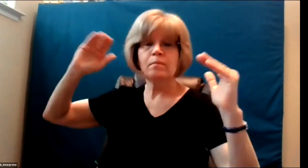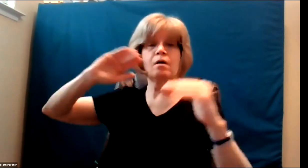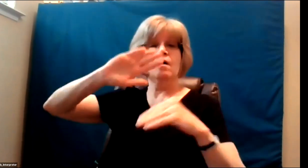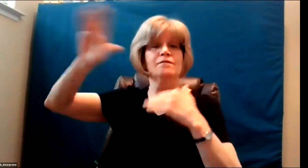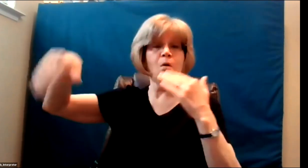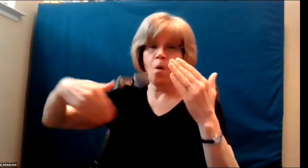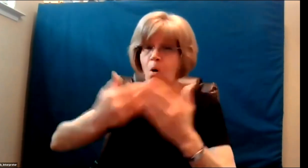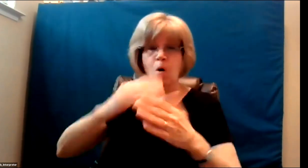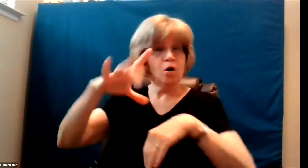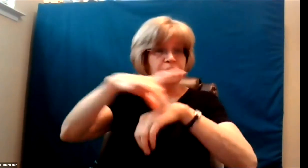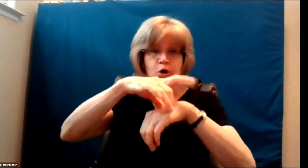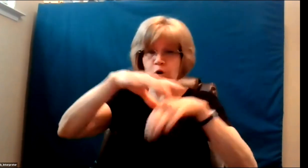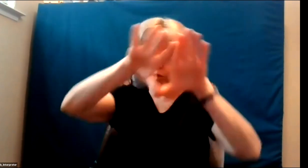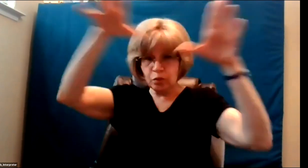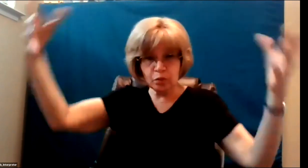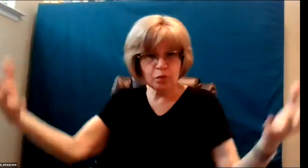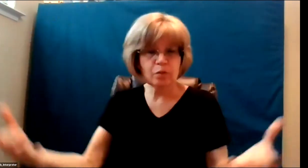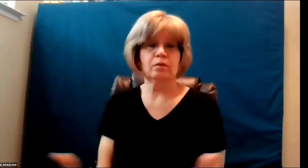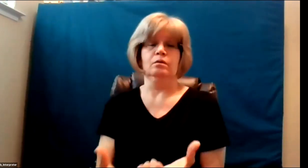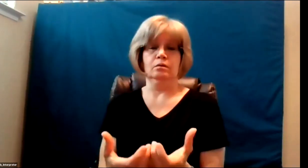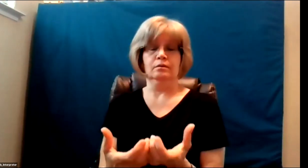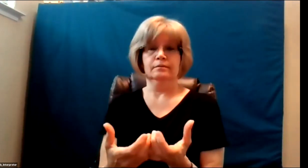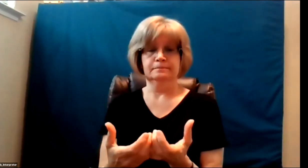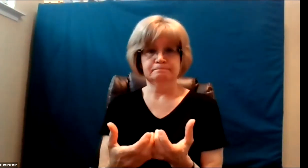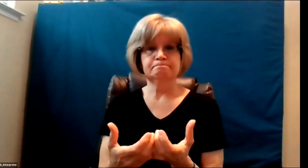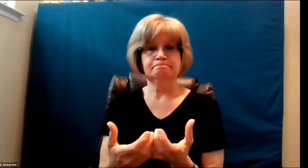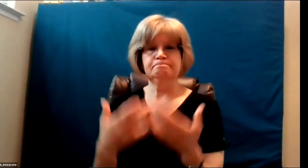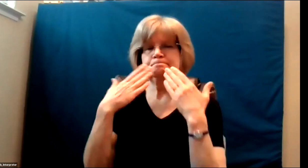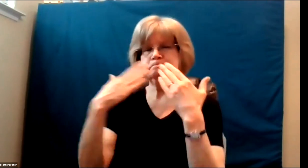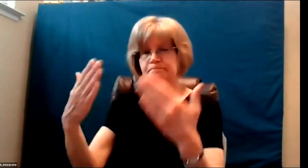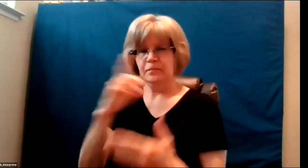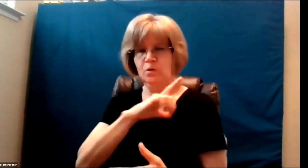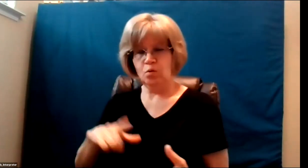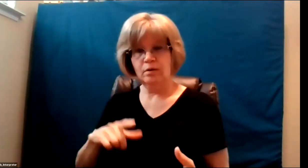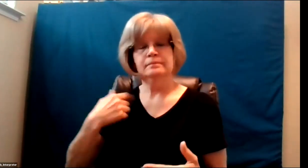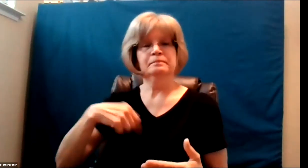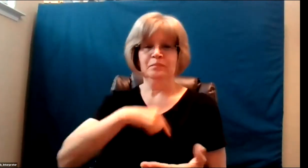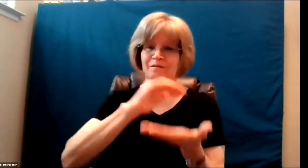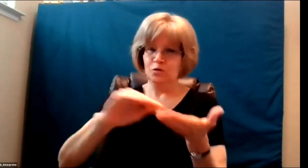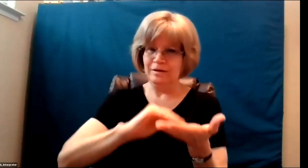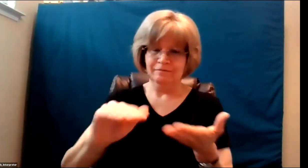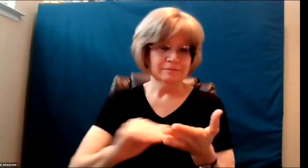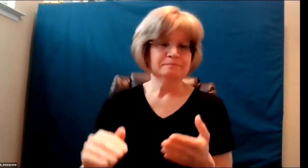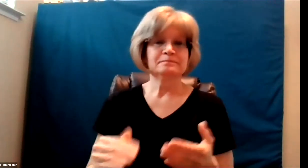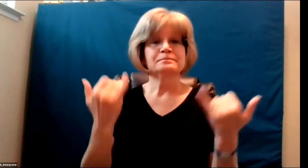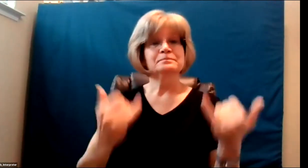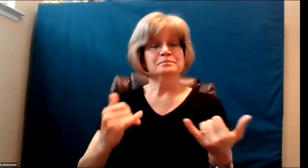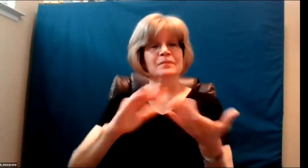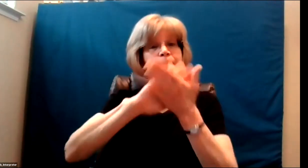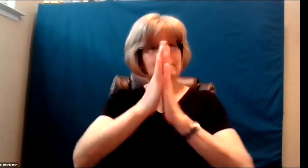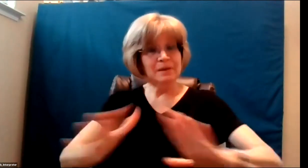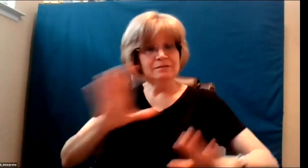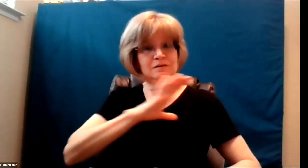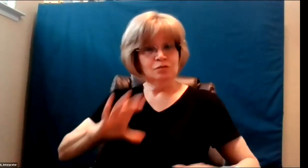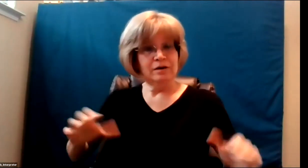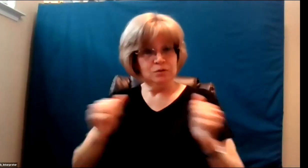the ends of the earth and of the farthest seas. At this time, let us share the peace of Christ with one